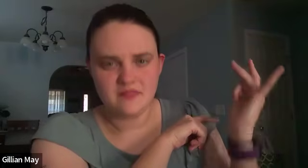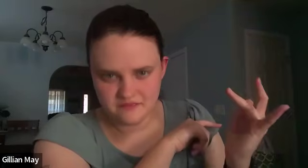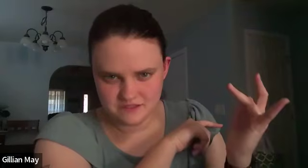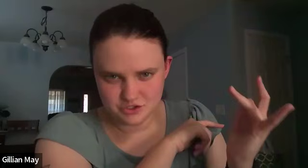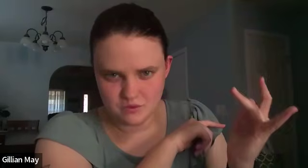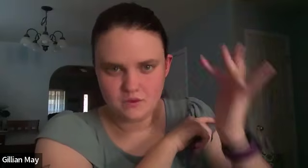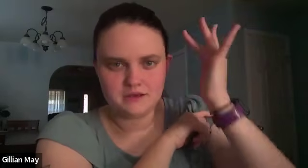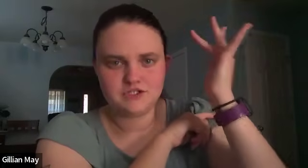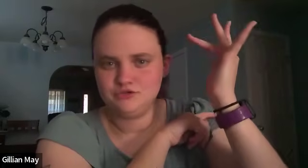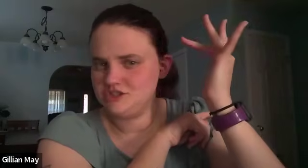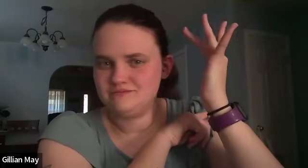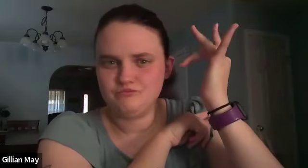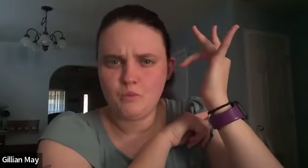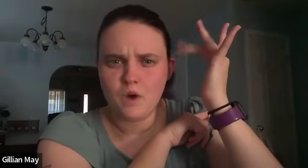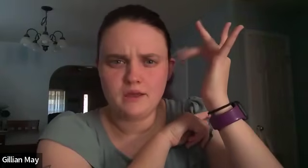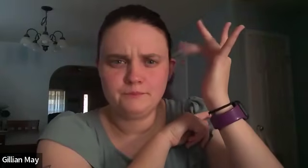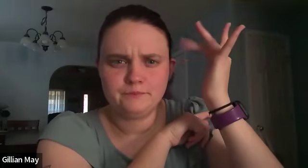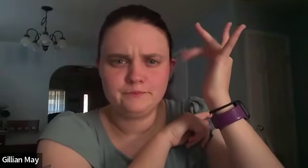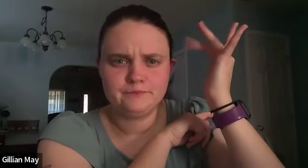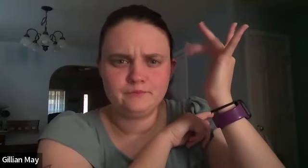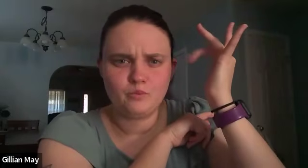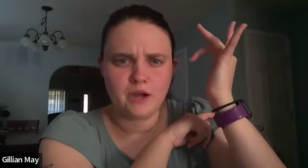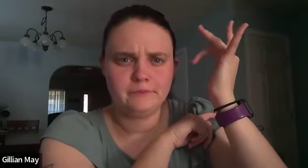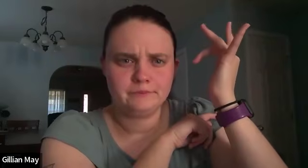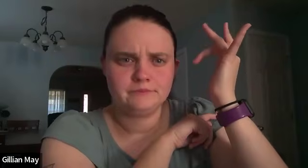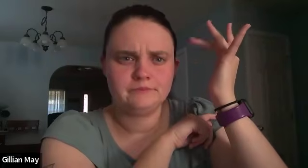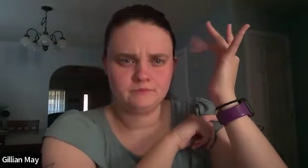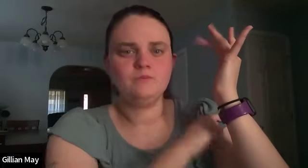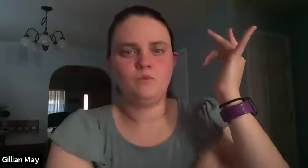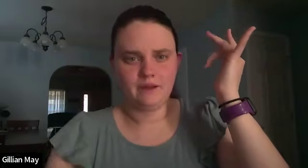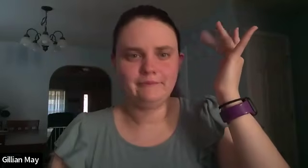And then the short one, you just Y. Y. Y.